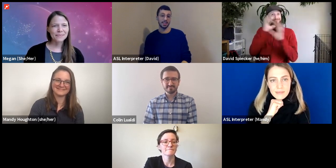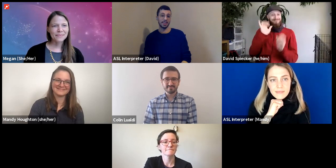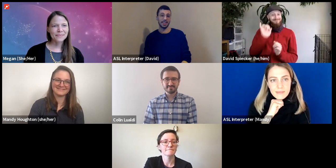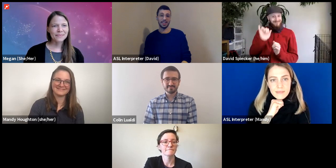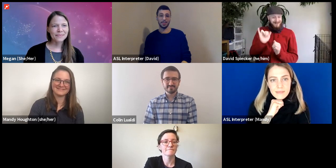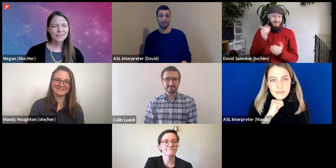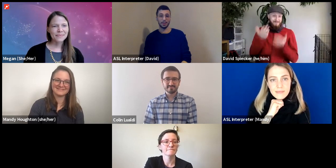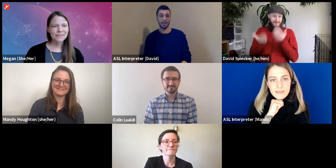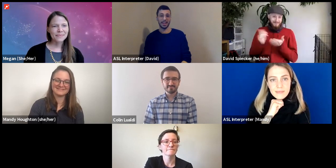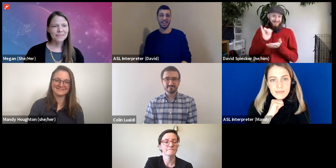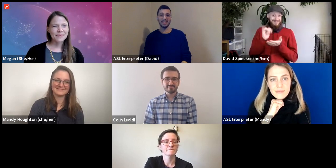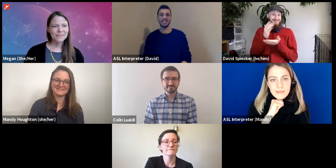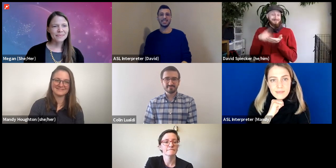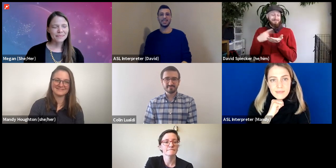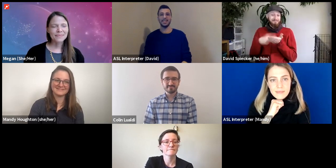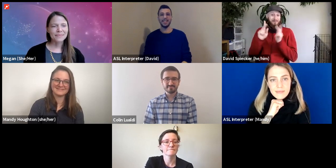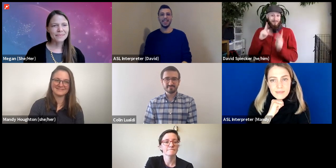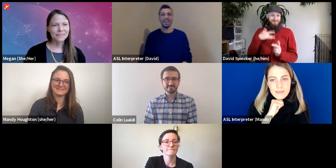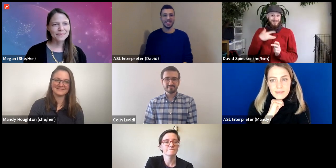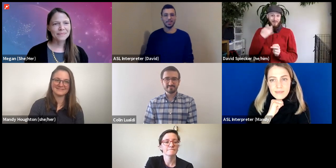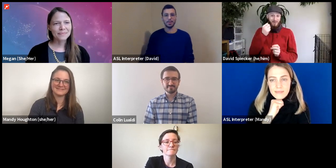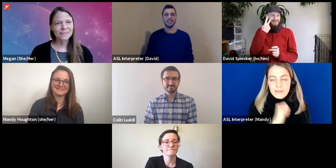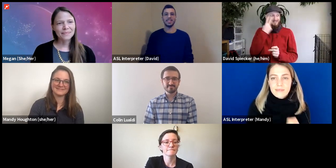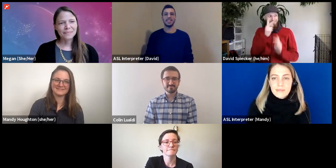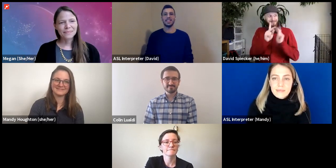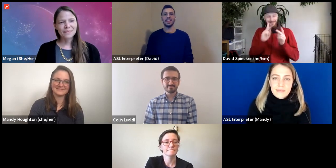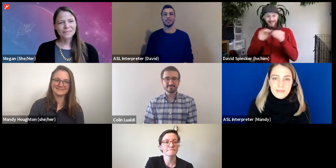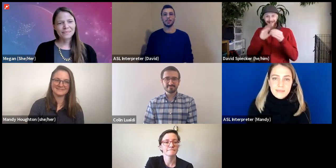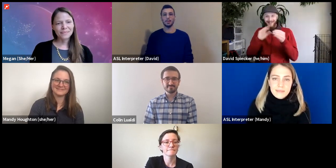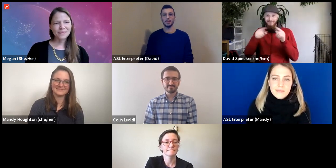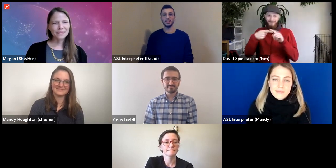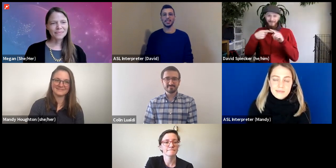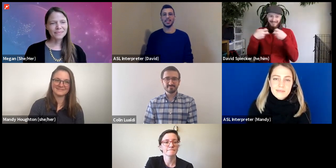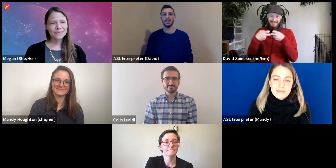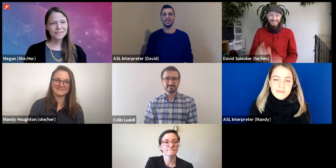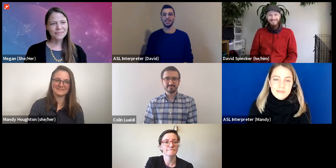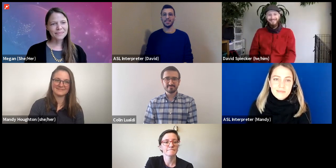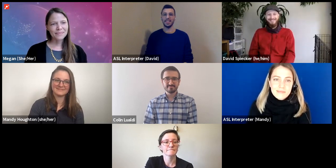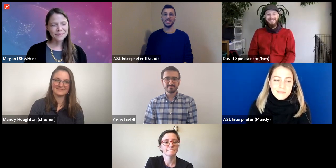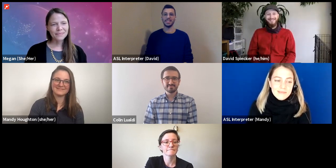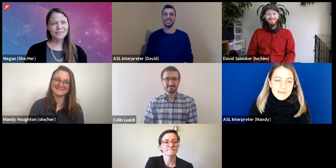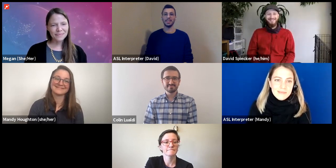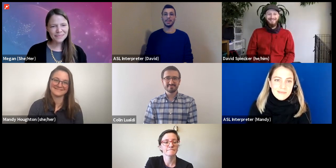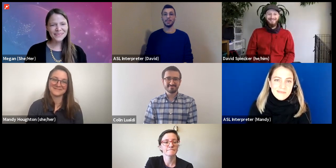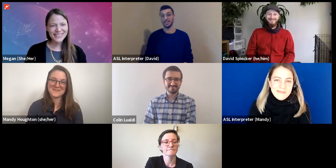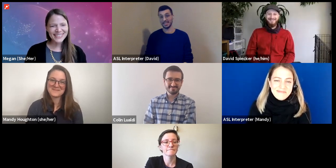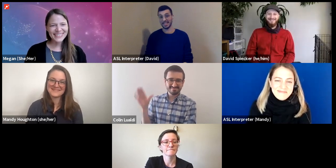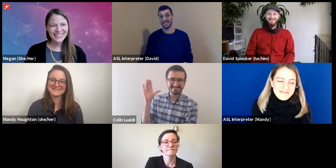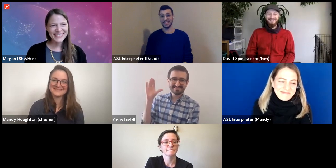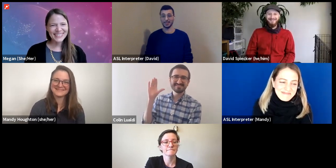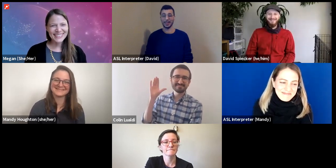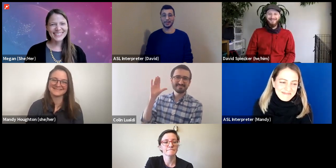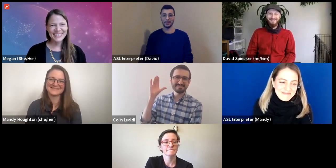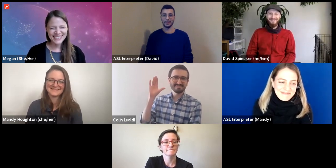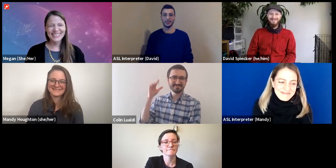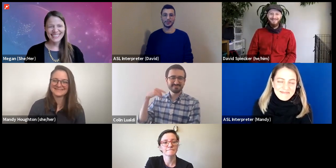an outsider, it kind of went over my head. So I kind of imagine that that's what people see when they see physics